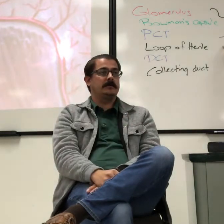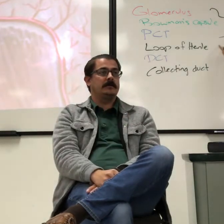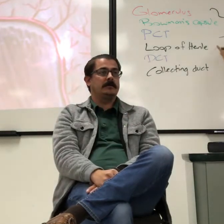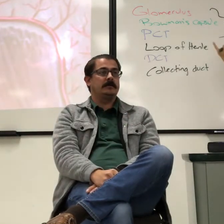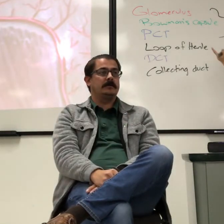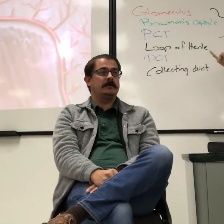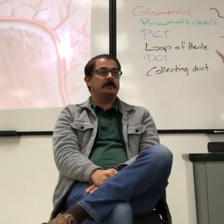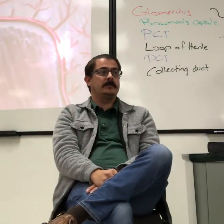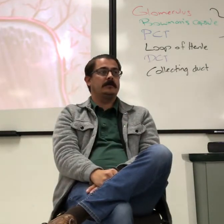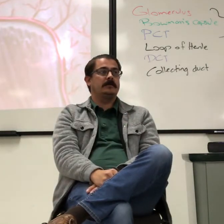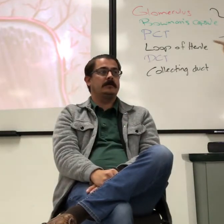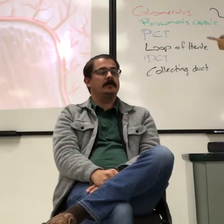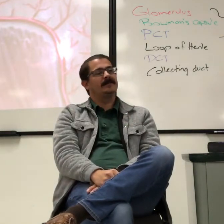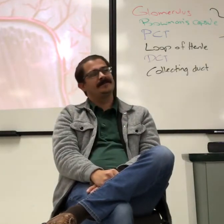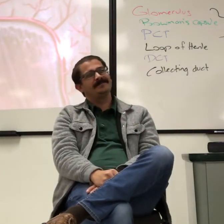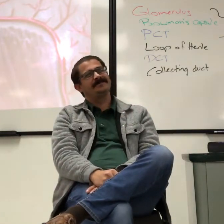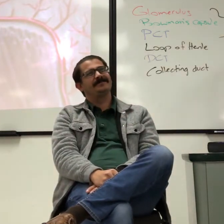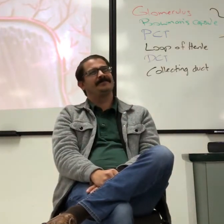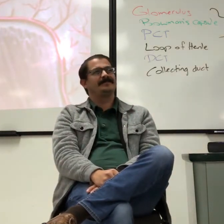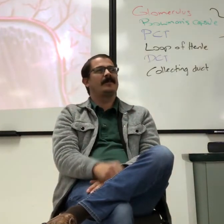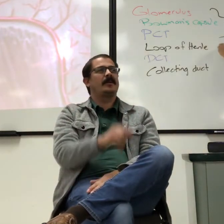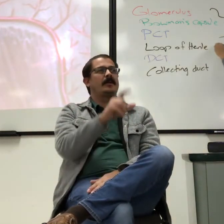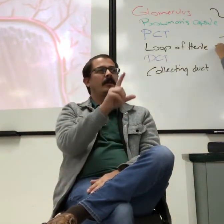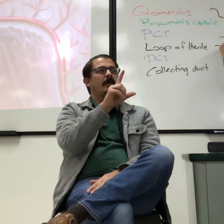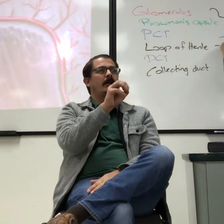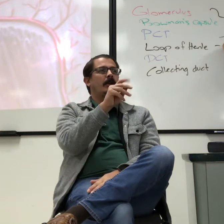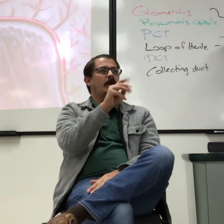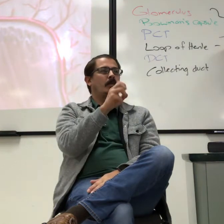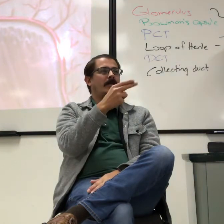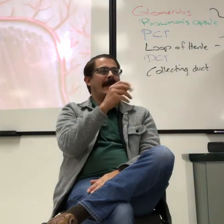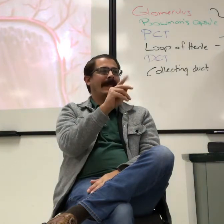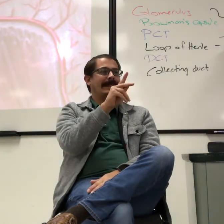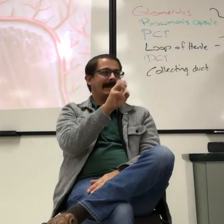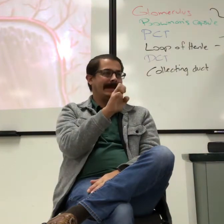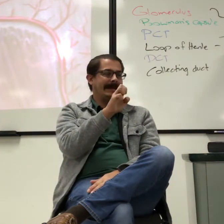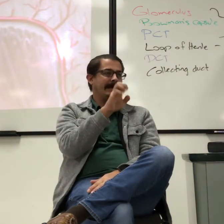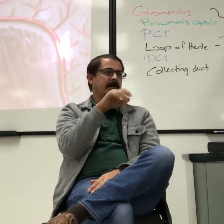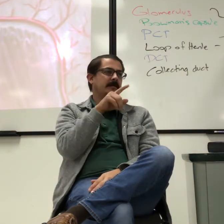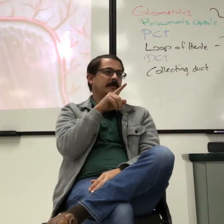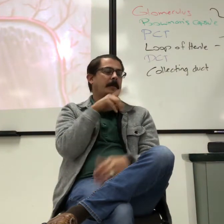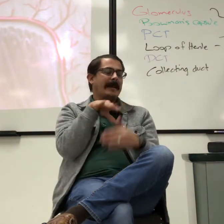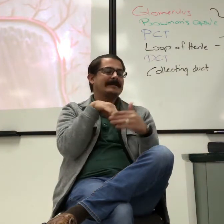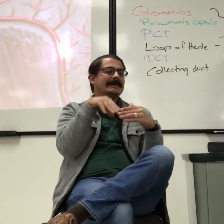Loop of Henle, well, in this example, basically it's in medulla.